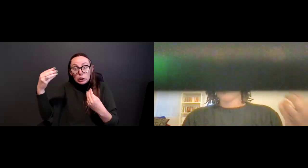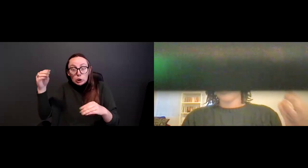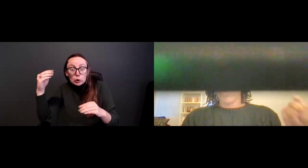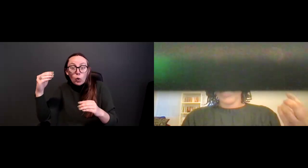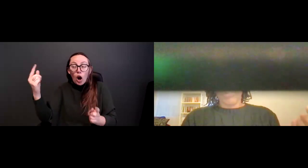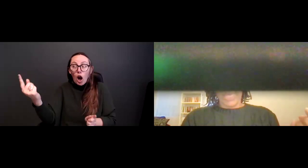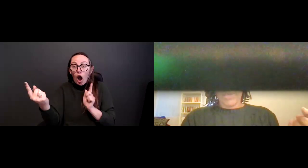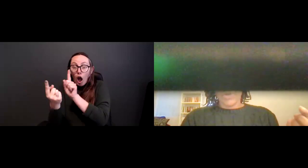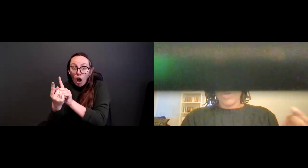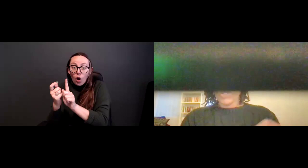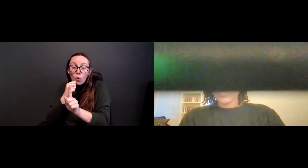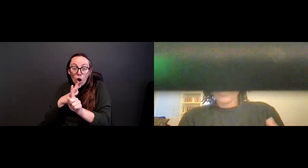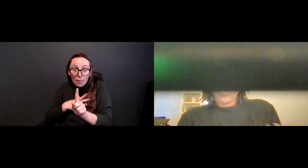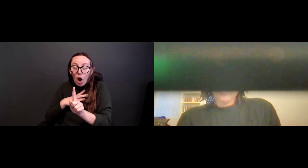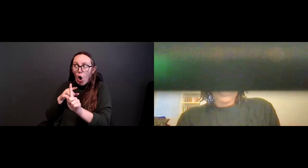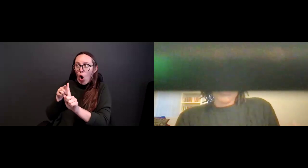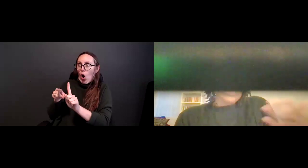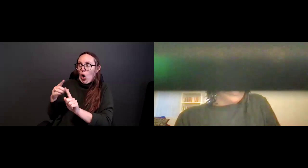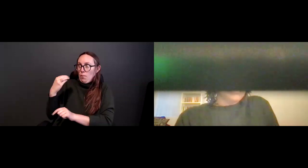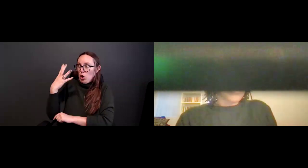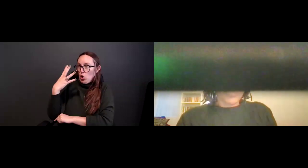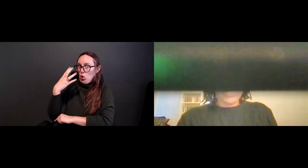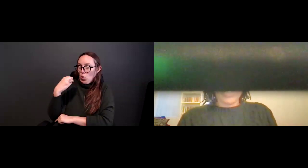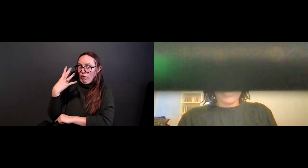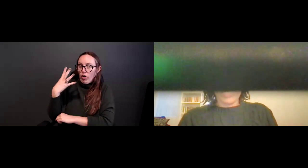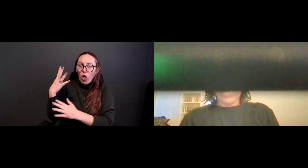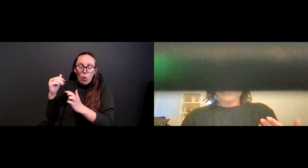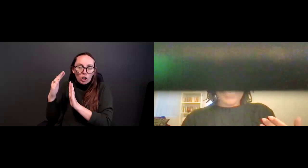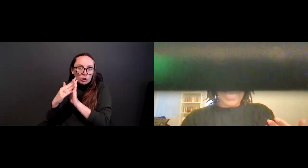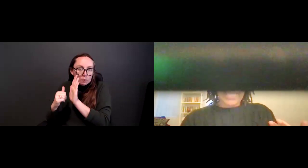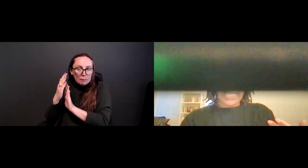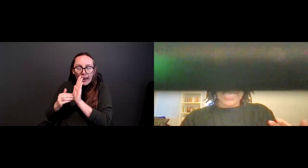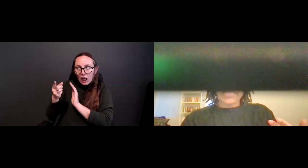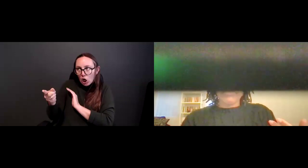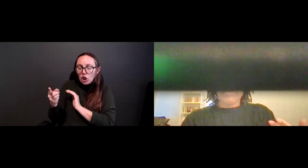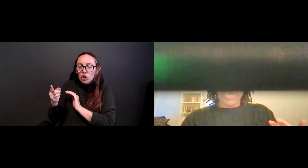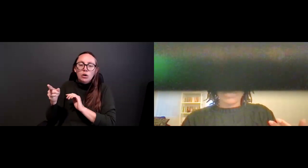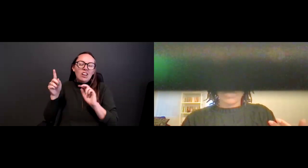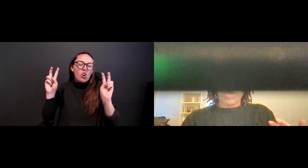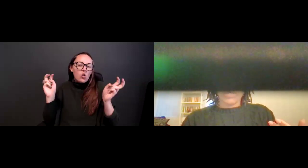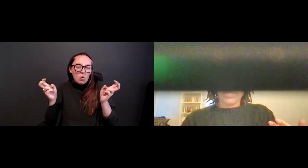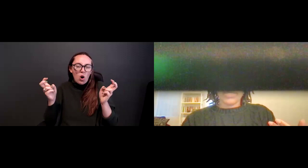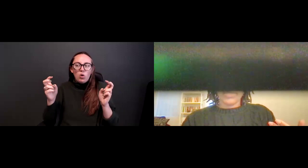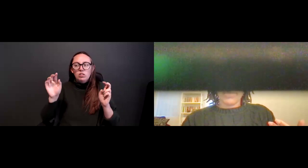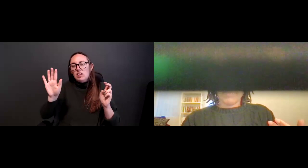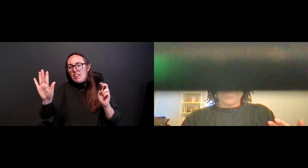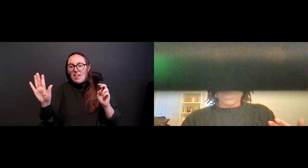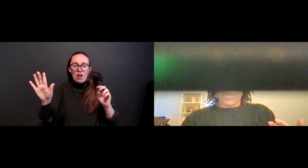very beautiful and he wanted to paint her. So he quotes what they said to each other. And then at the end of the